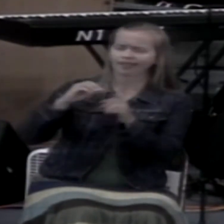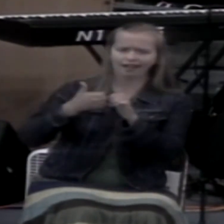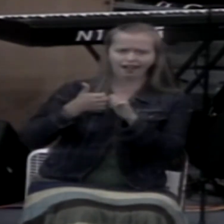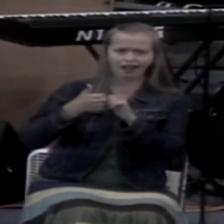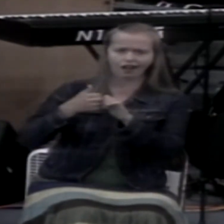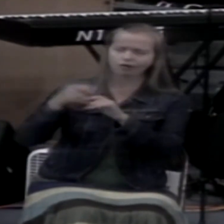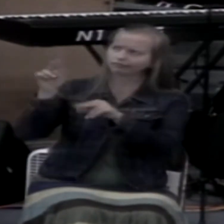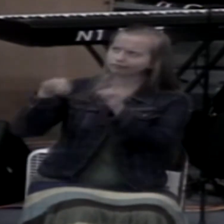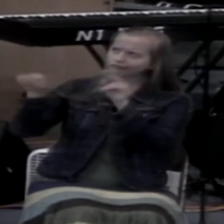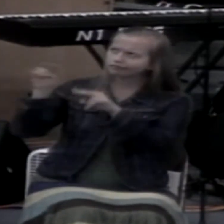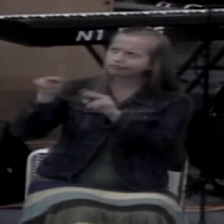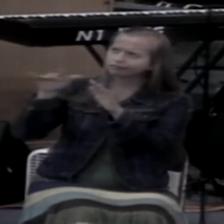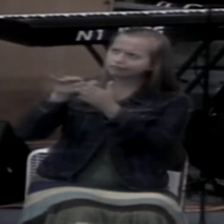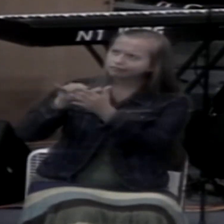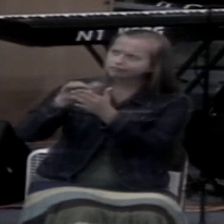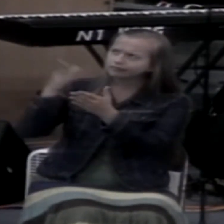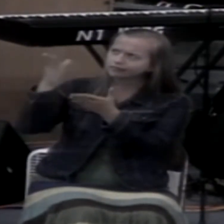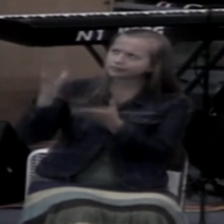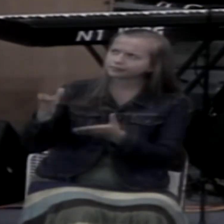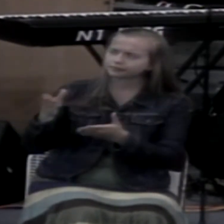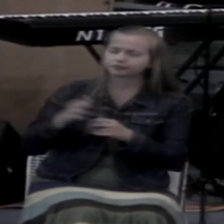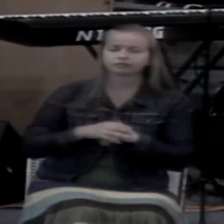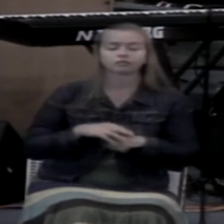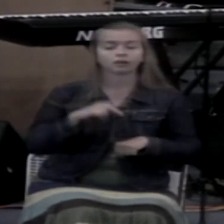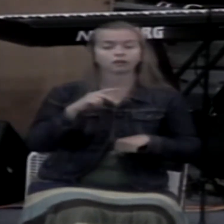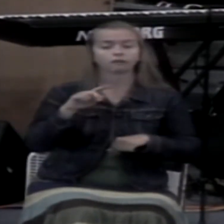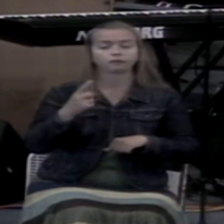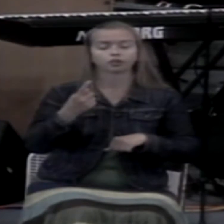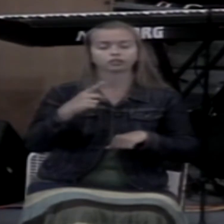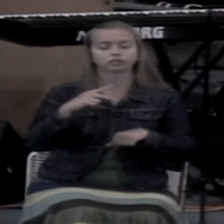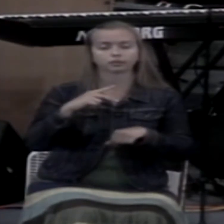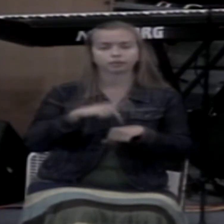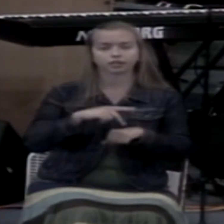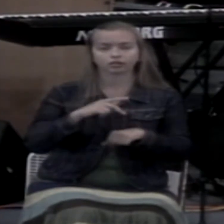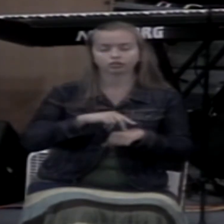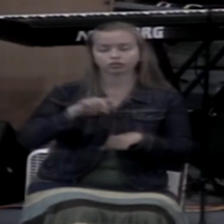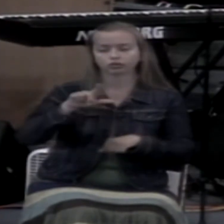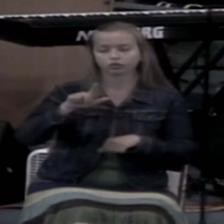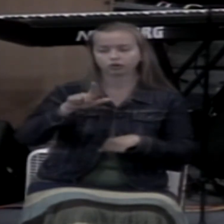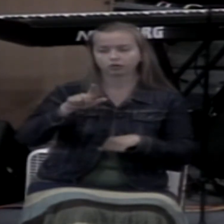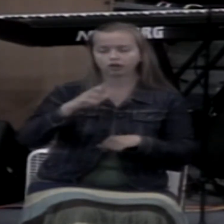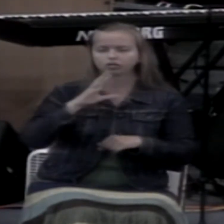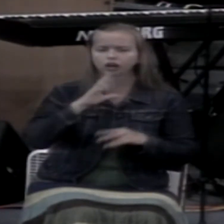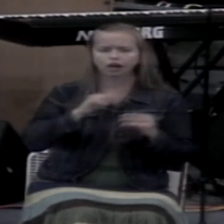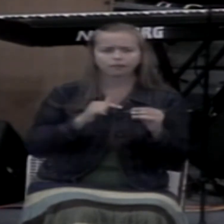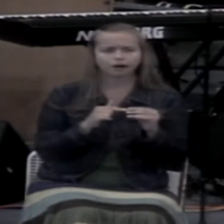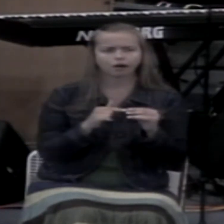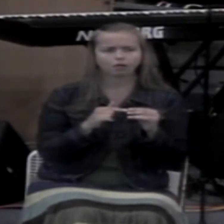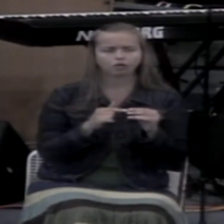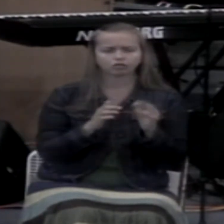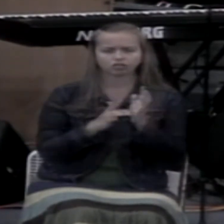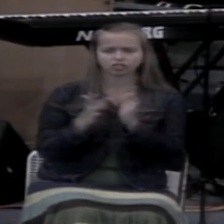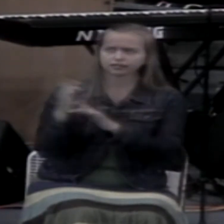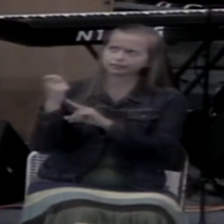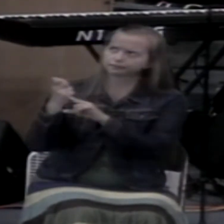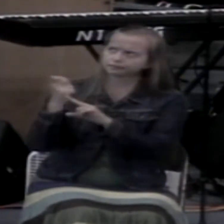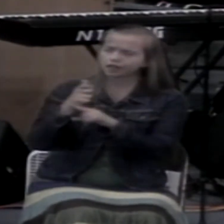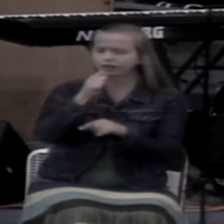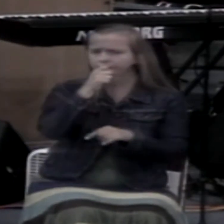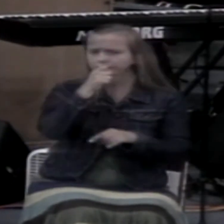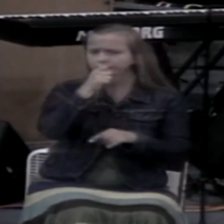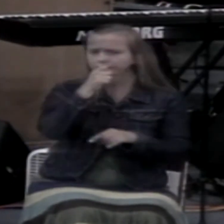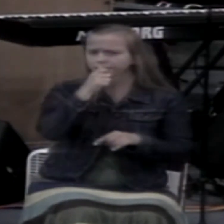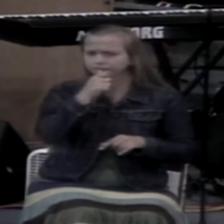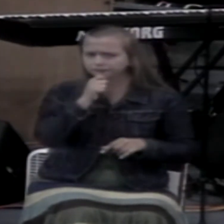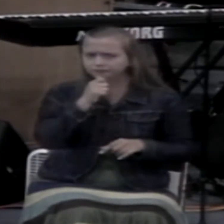even hereunto were you called, because Christ also suffered for us, leaving us an example that we should follow in